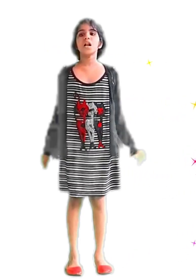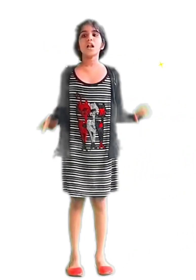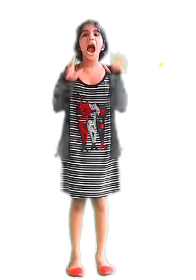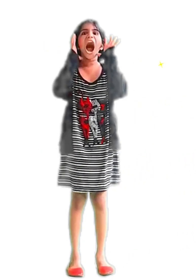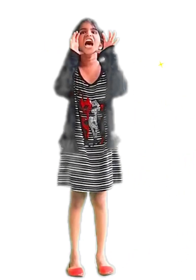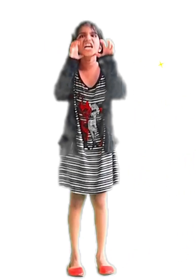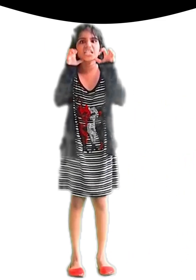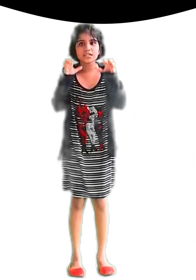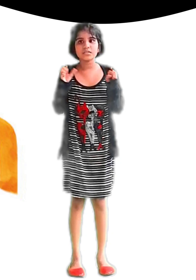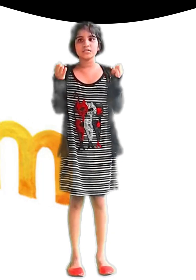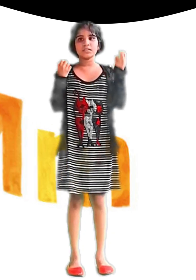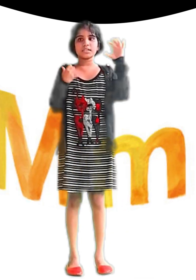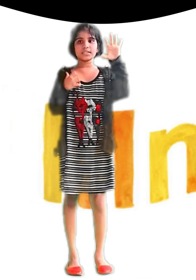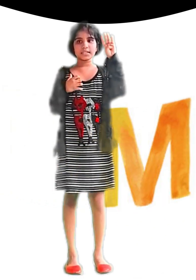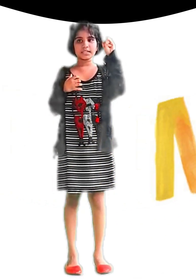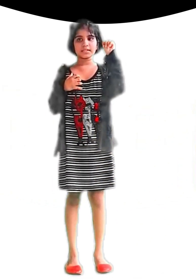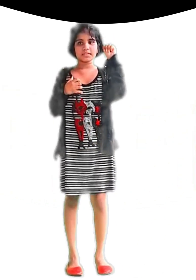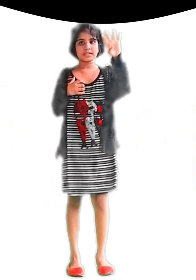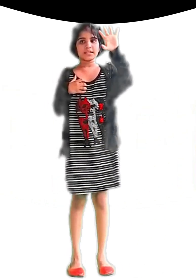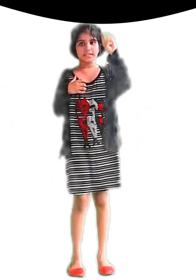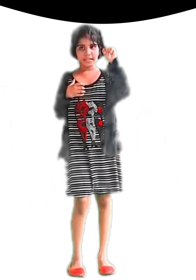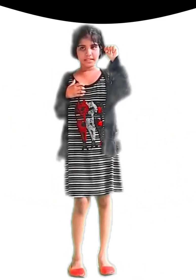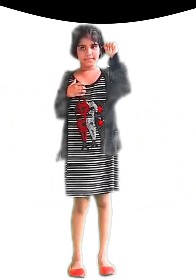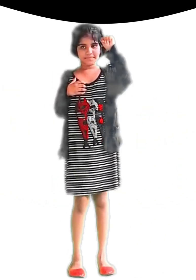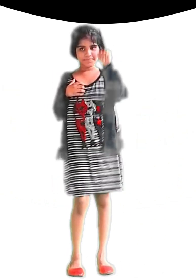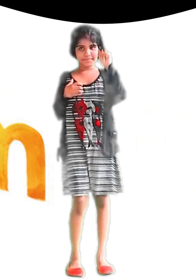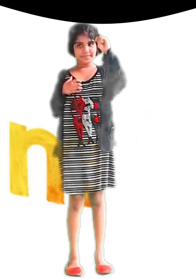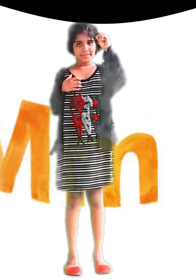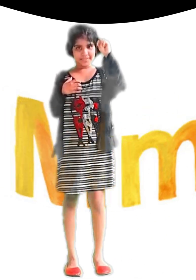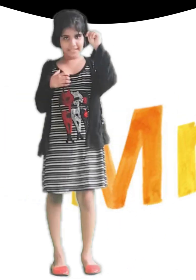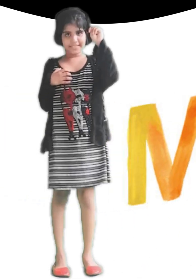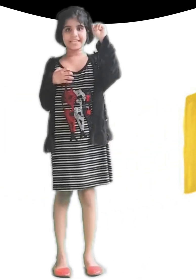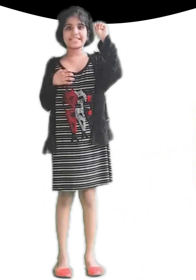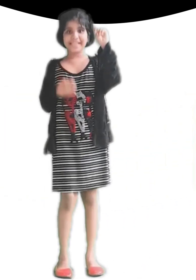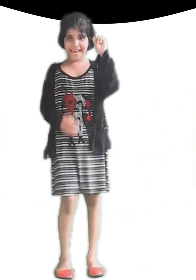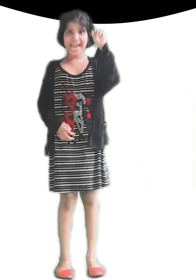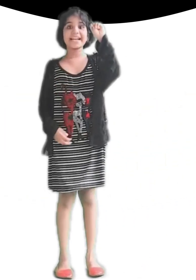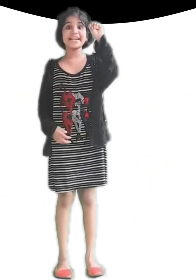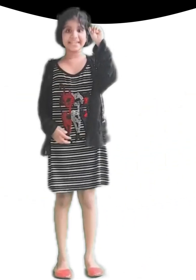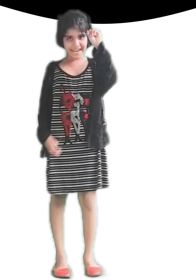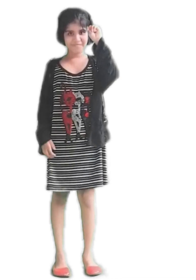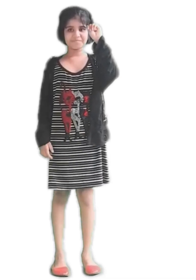Lion. M, M, this is the letter M.